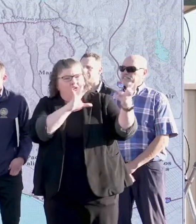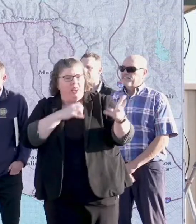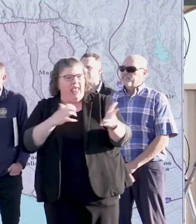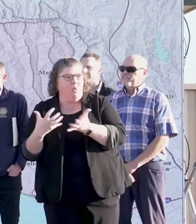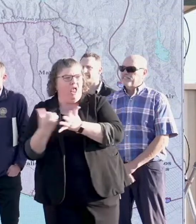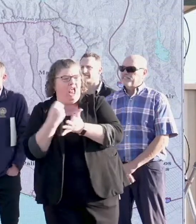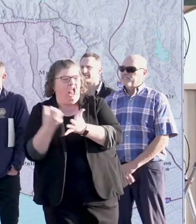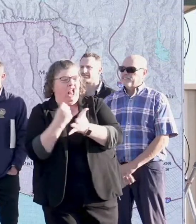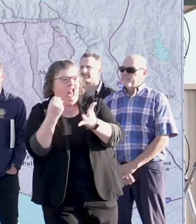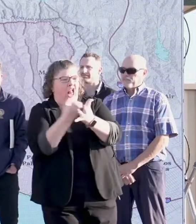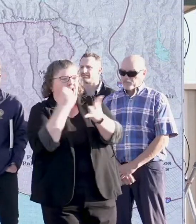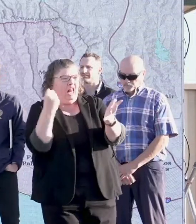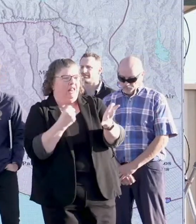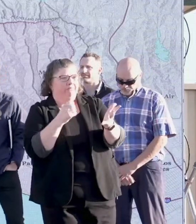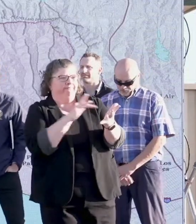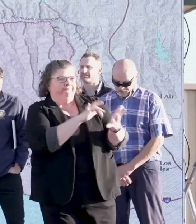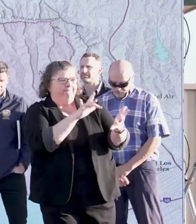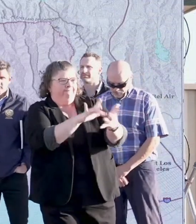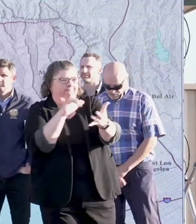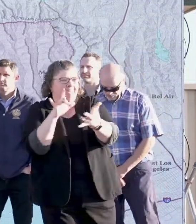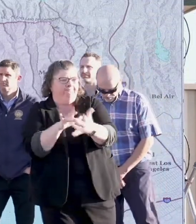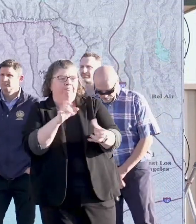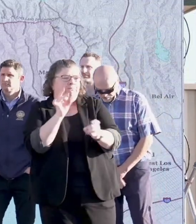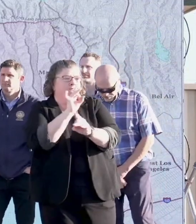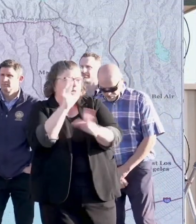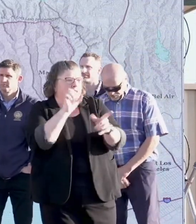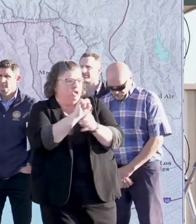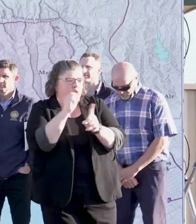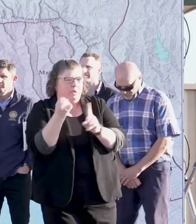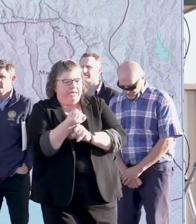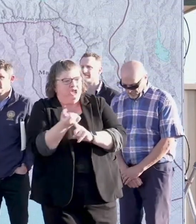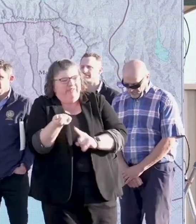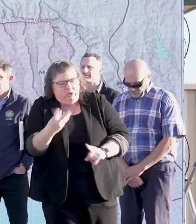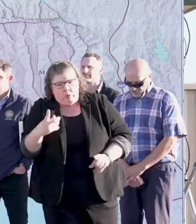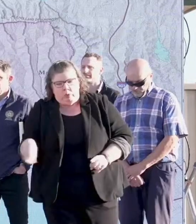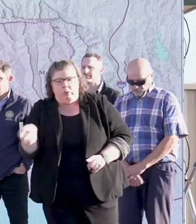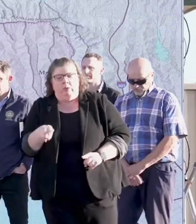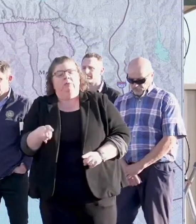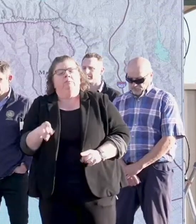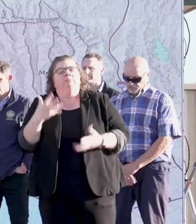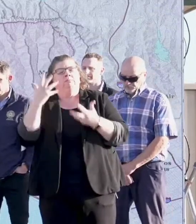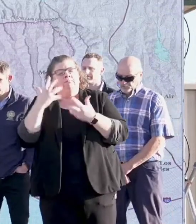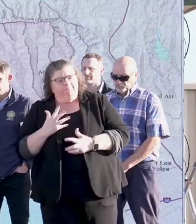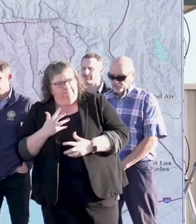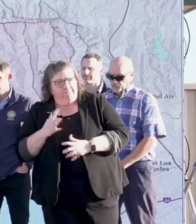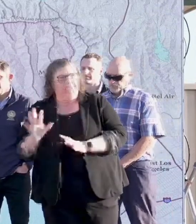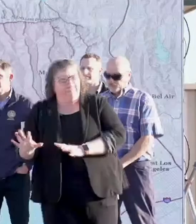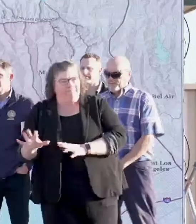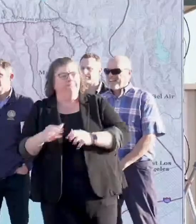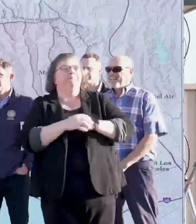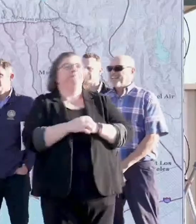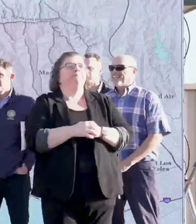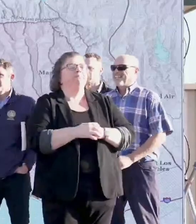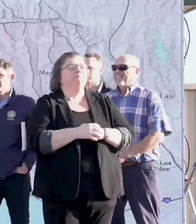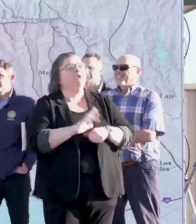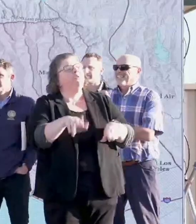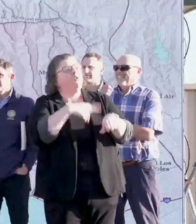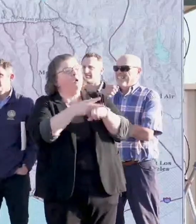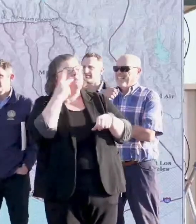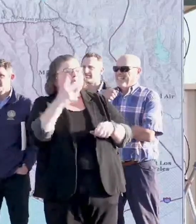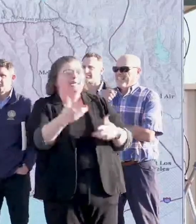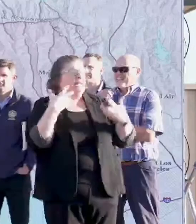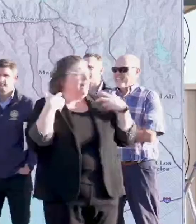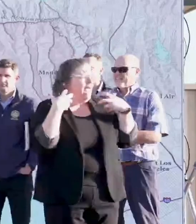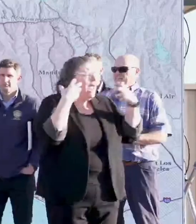of the most vulnerable and of this very difficult situation and this terrible tragedy. We've also, of course, seen the incredible